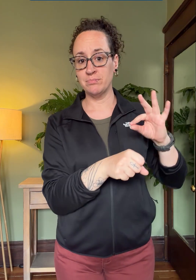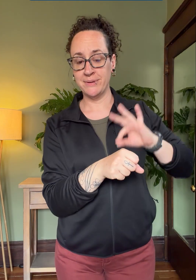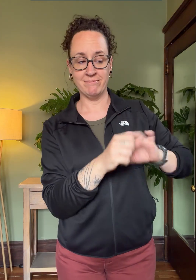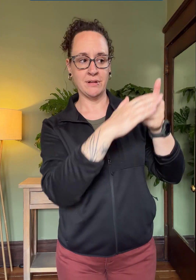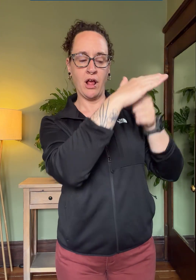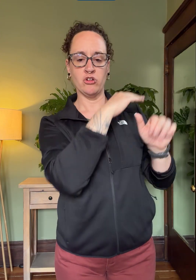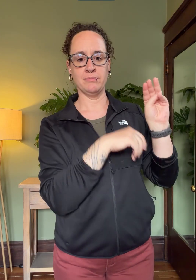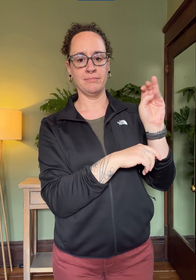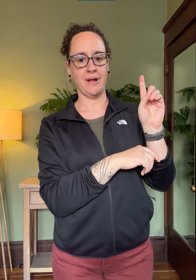Medicare.